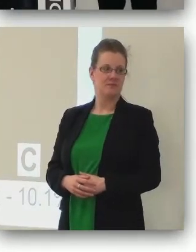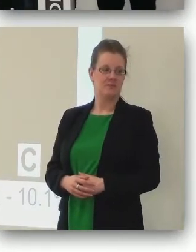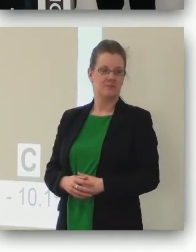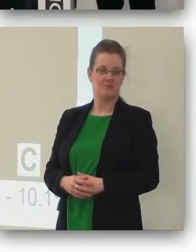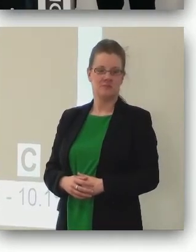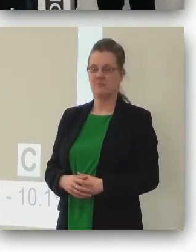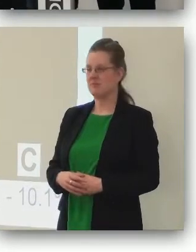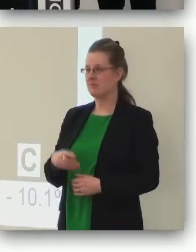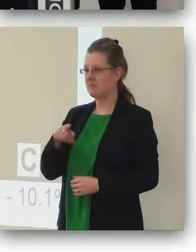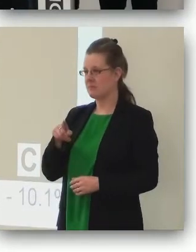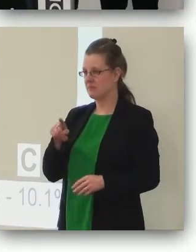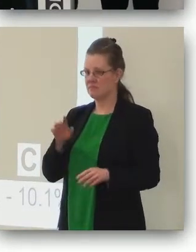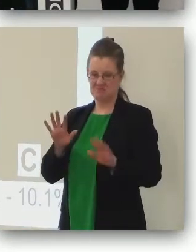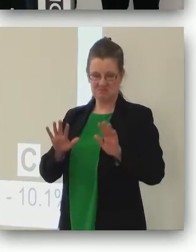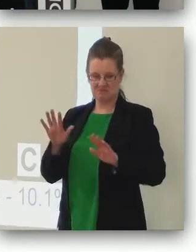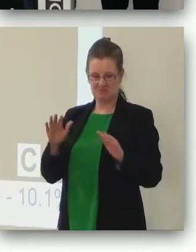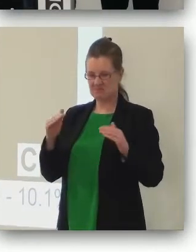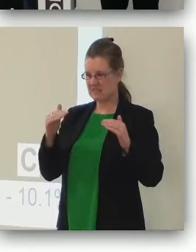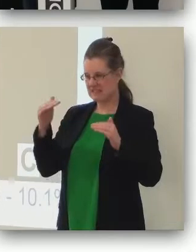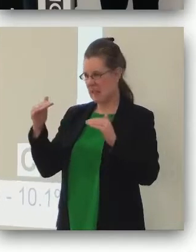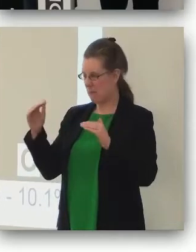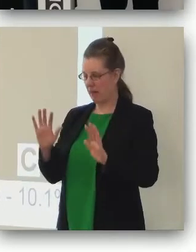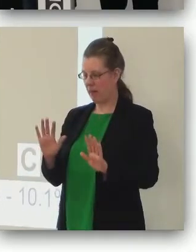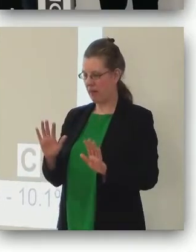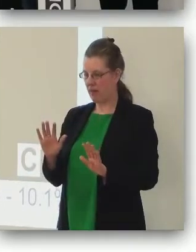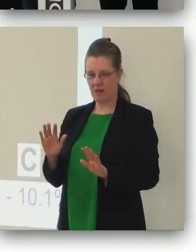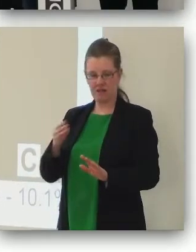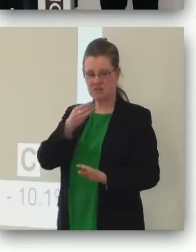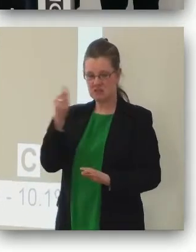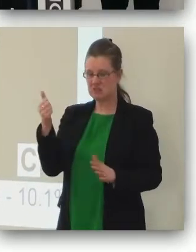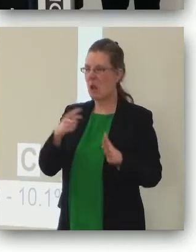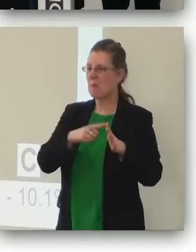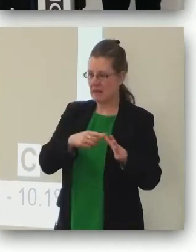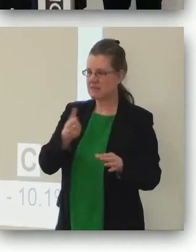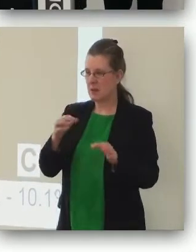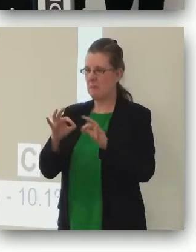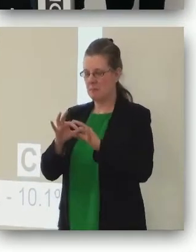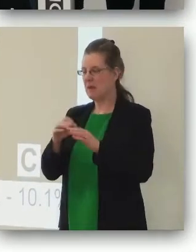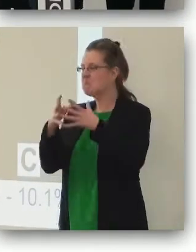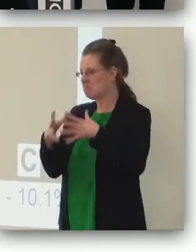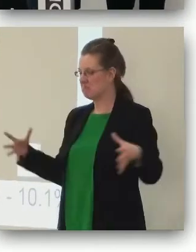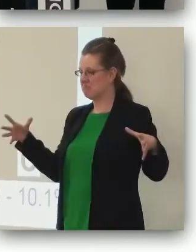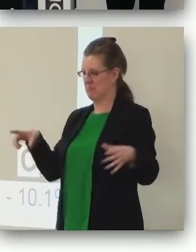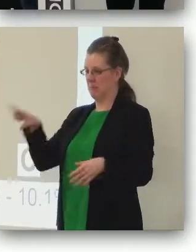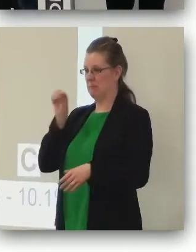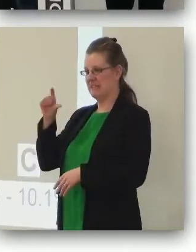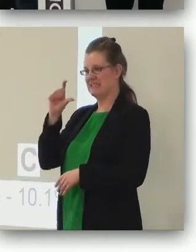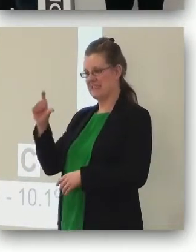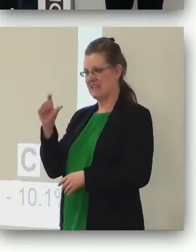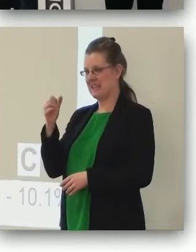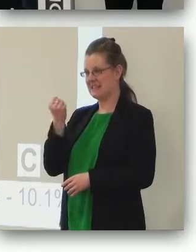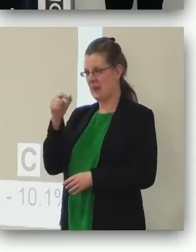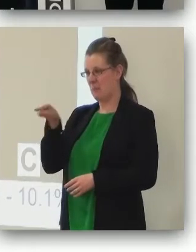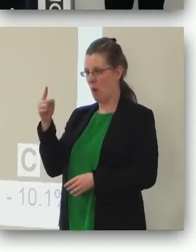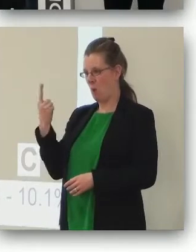Okay, so looking relatively stable there. A few people have gone for A and B, but majority of people have gone for C, which is 10.1%.